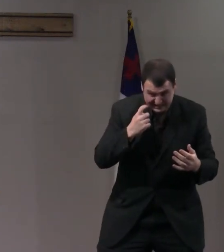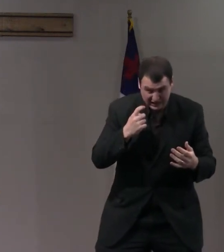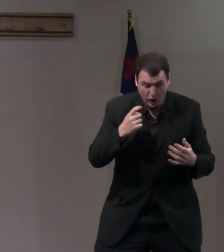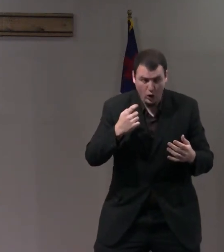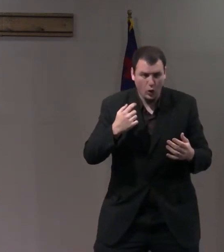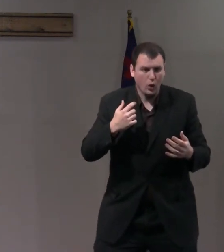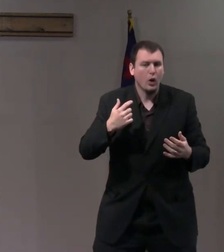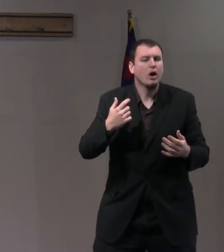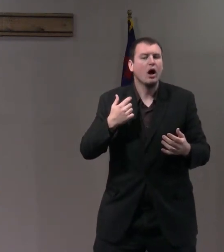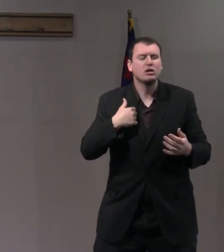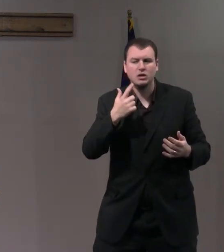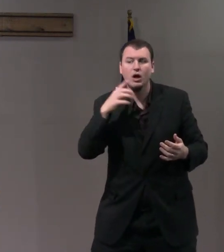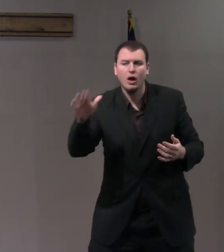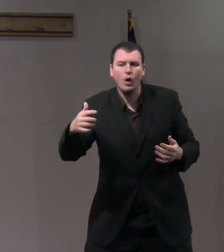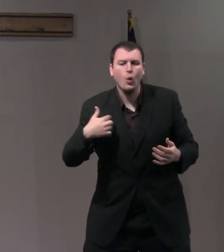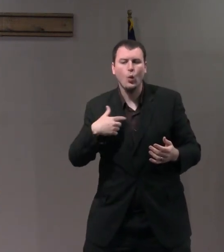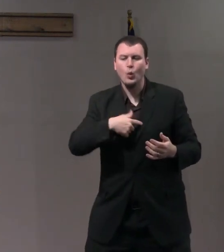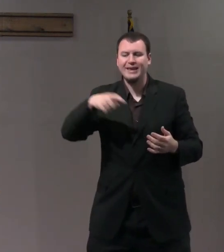And I say,